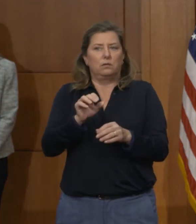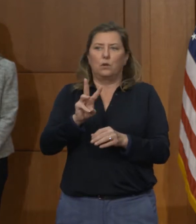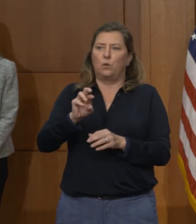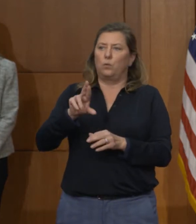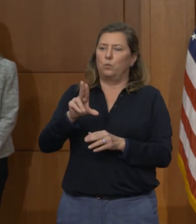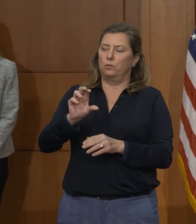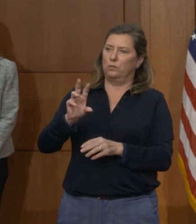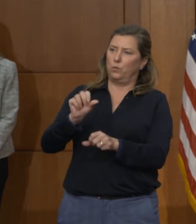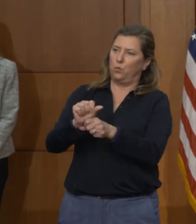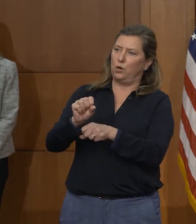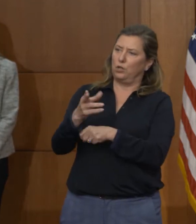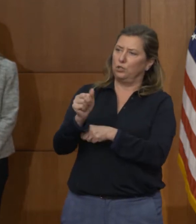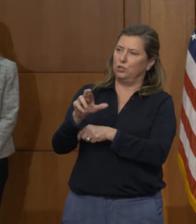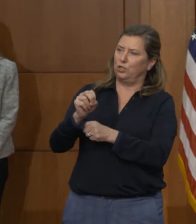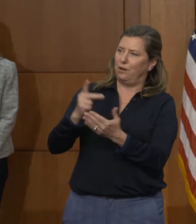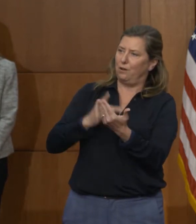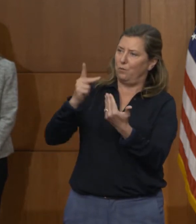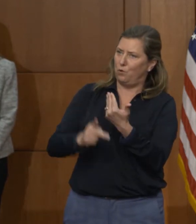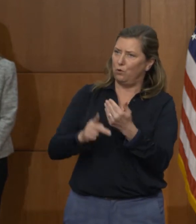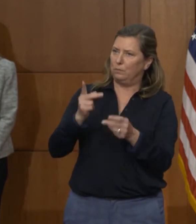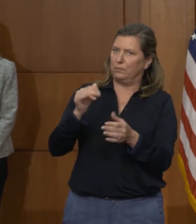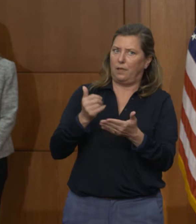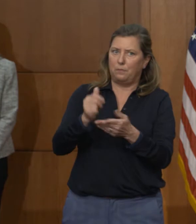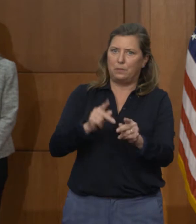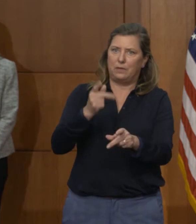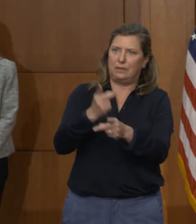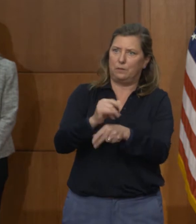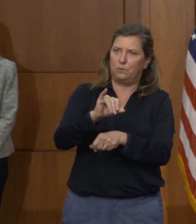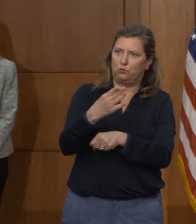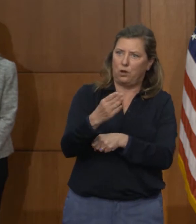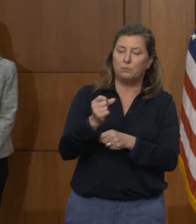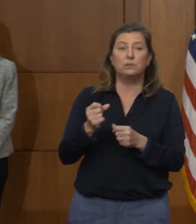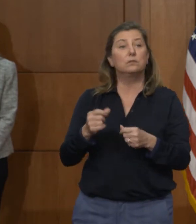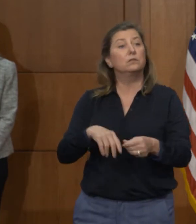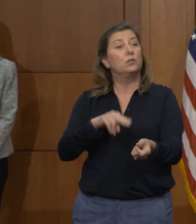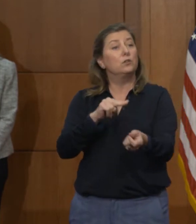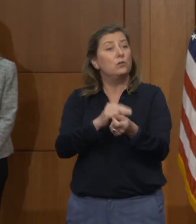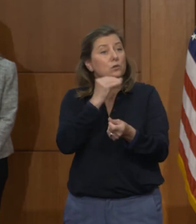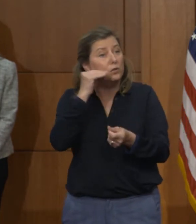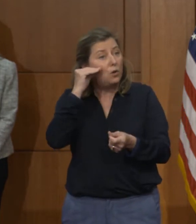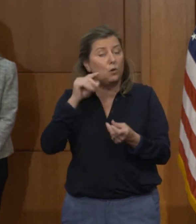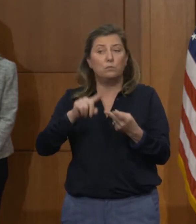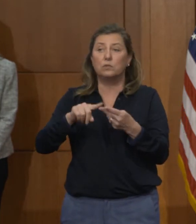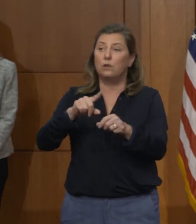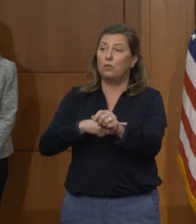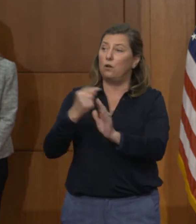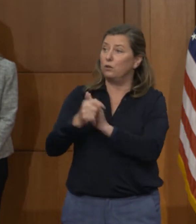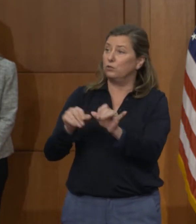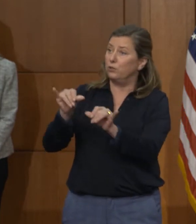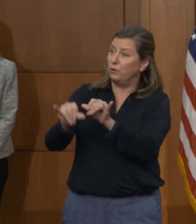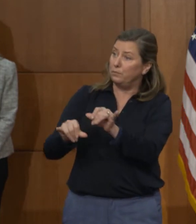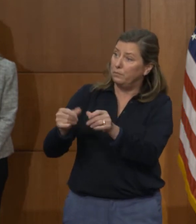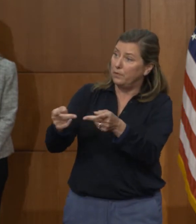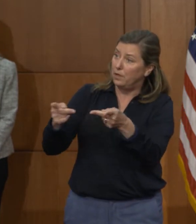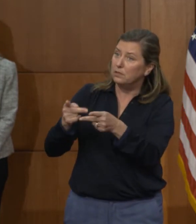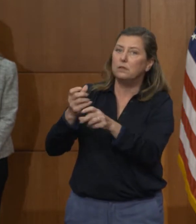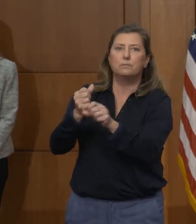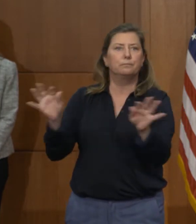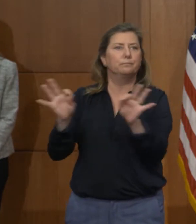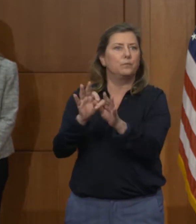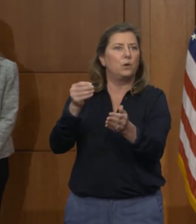jobs. Nursing homes and long-term care facilities will receive critical funding in the wake